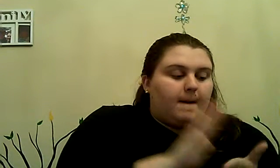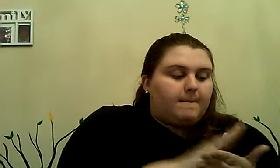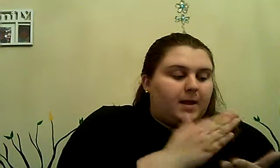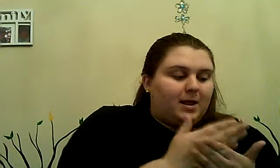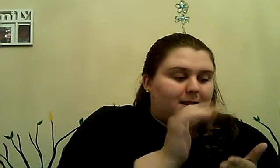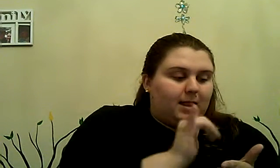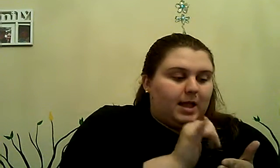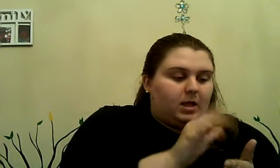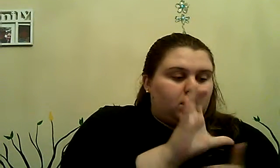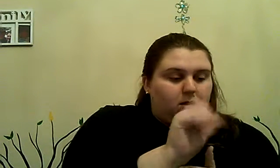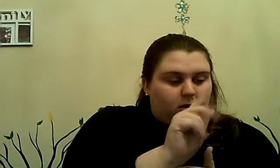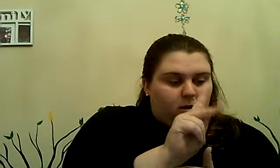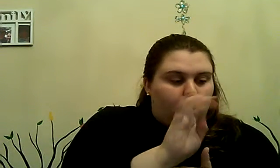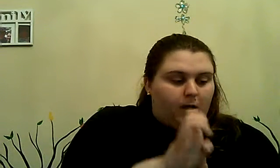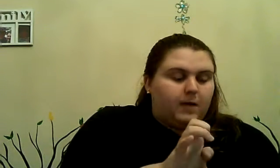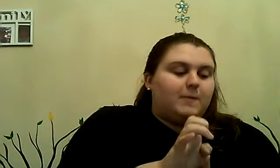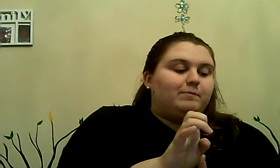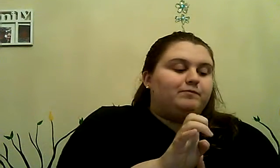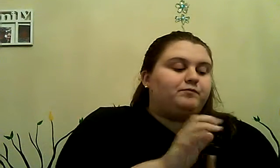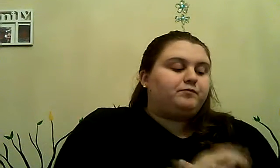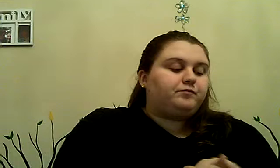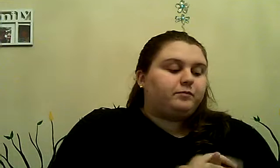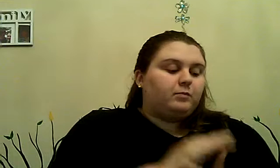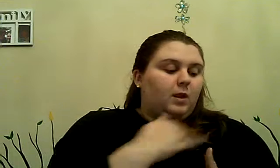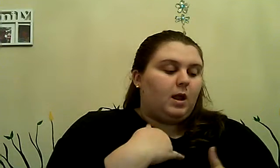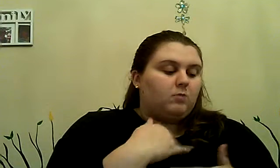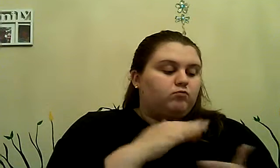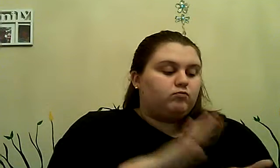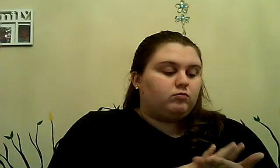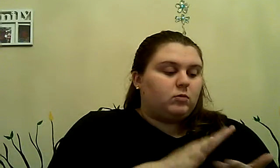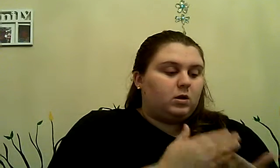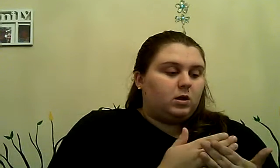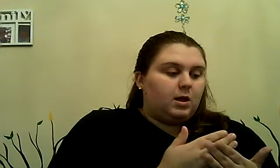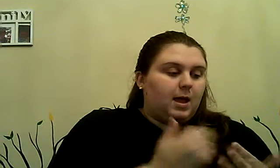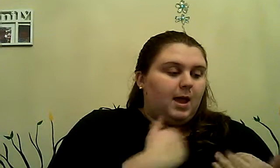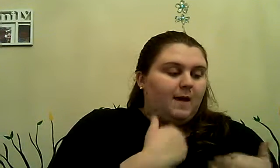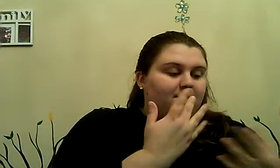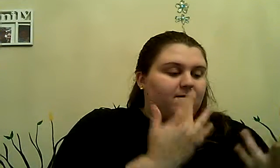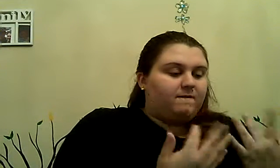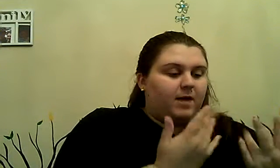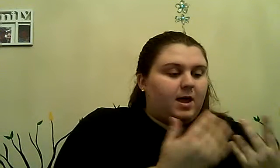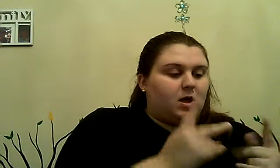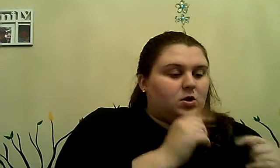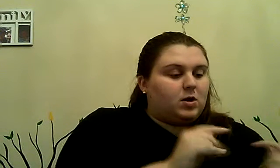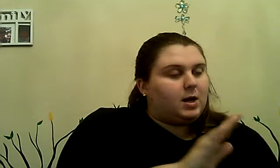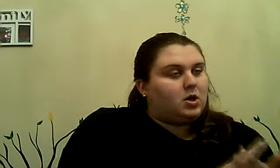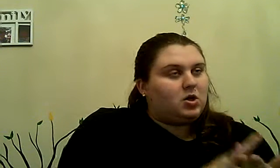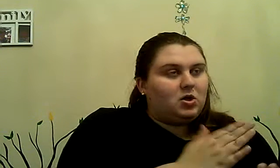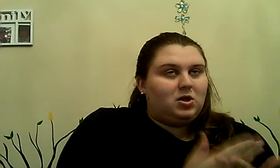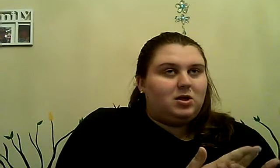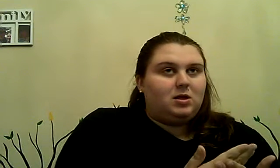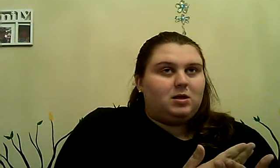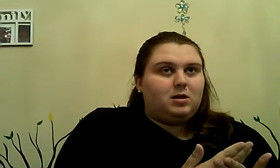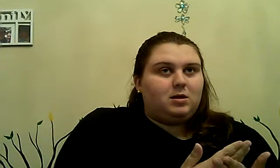a sputtering stove, and that little fire on top of the pot lid, and had the baking kind of thing going